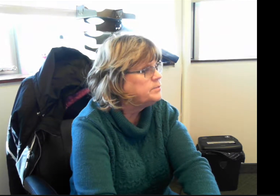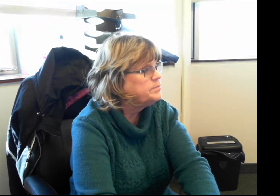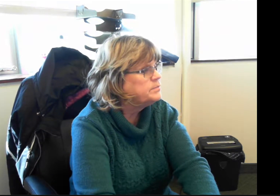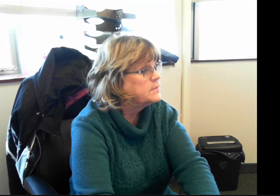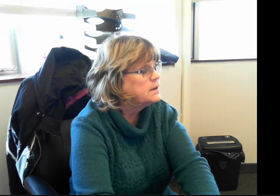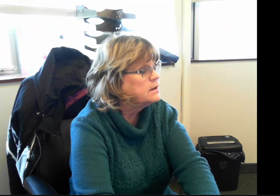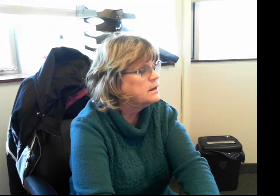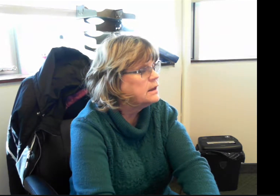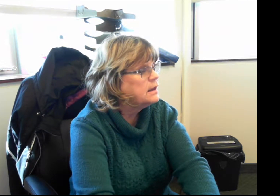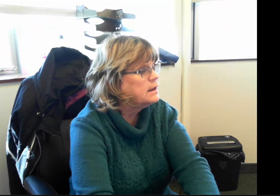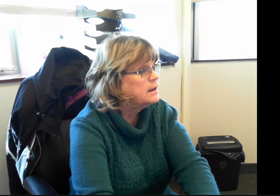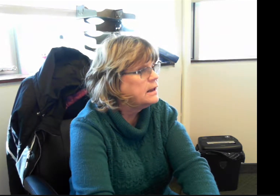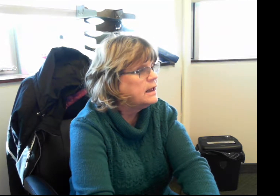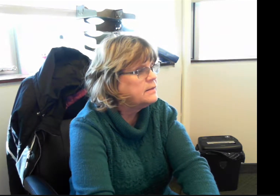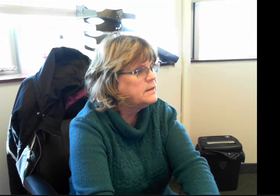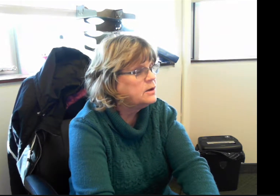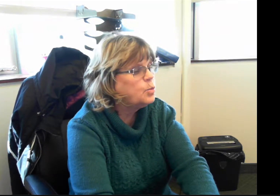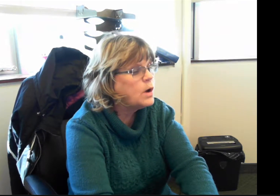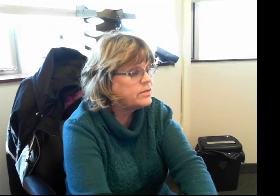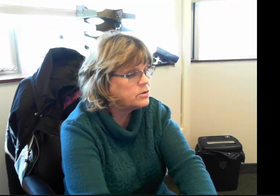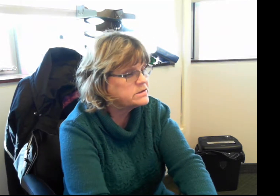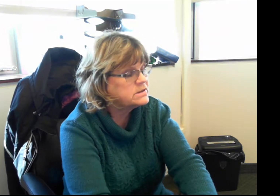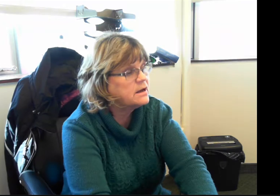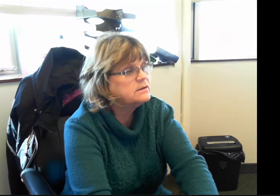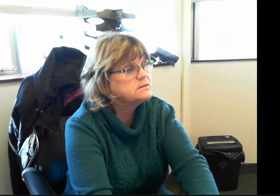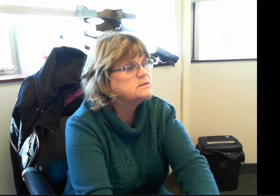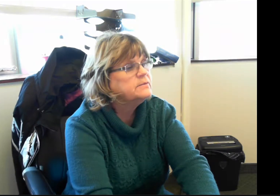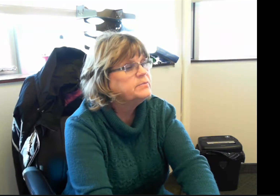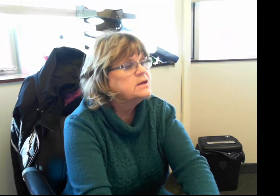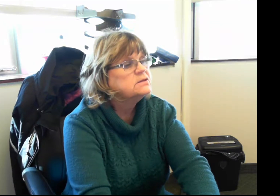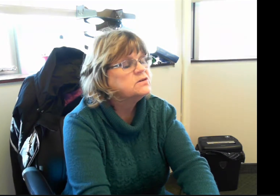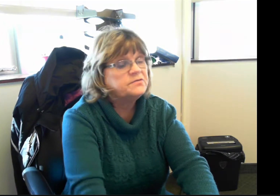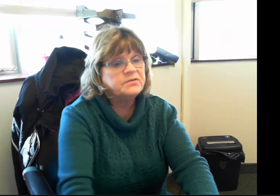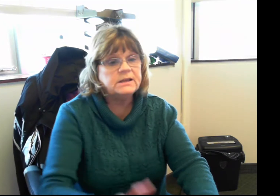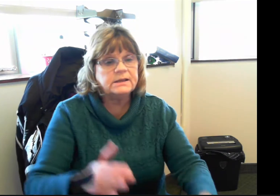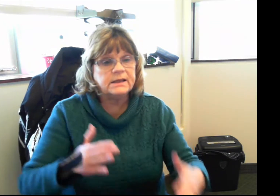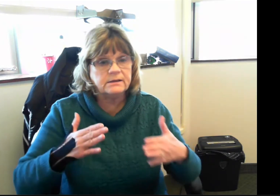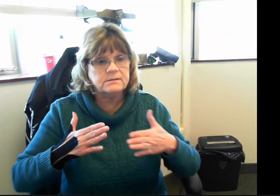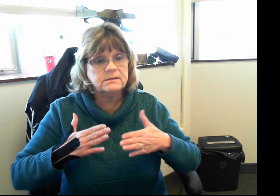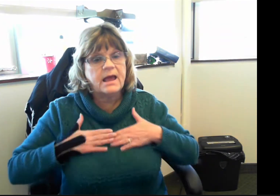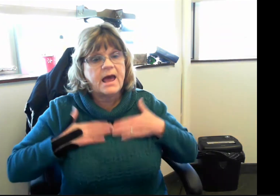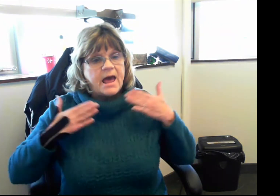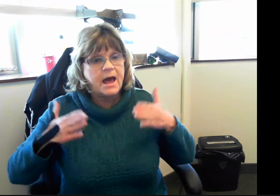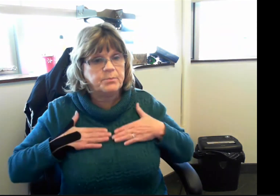and then weather signs. So feeling,